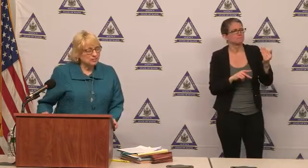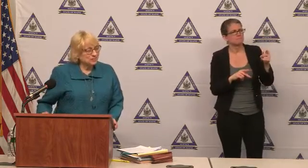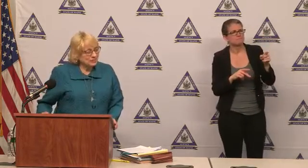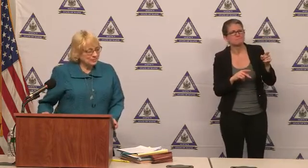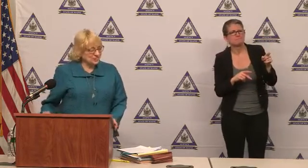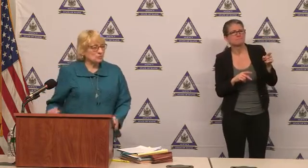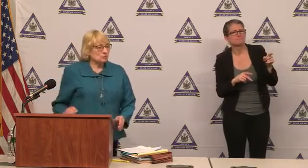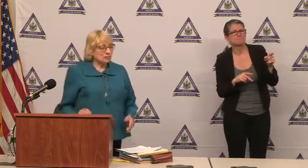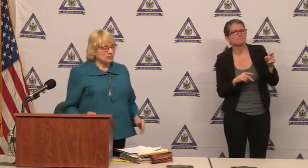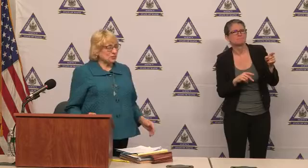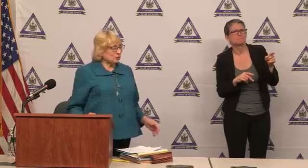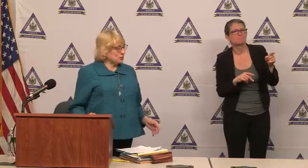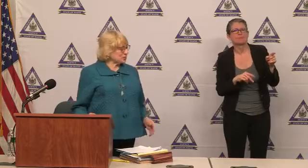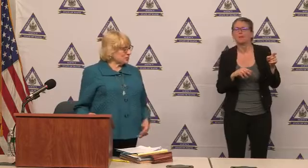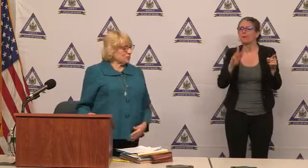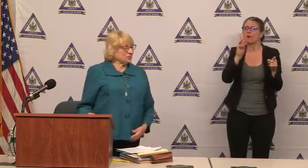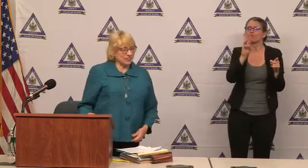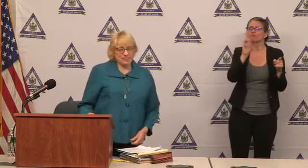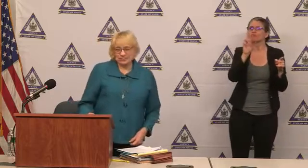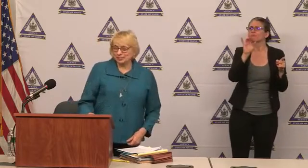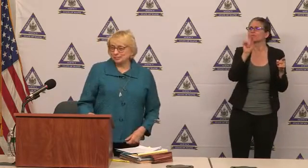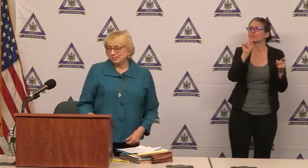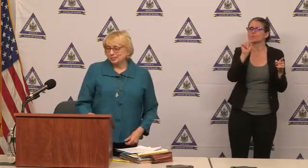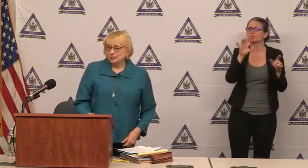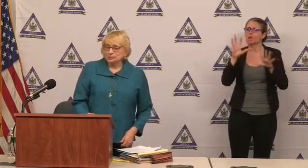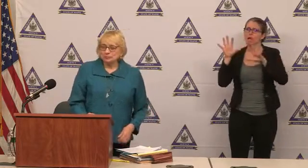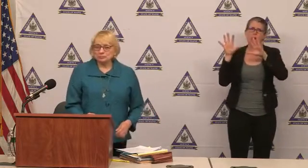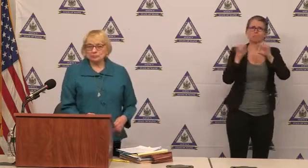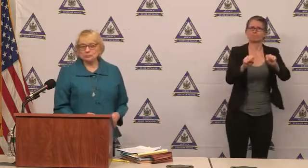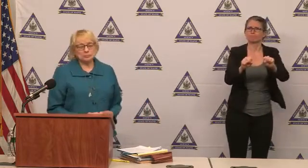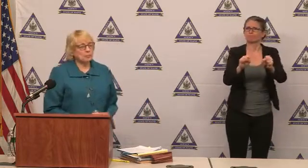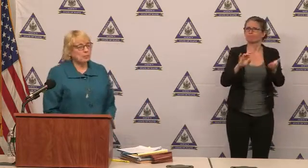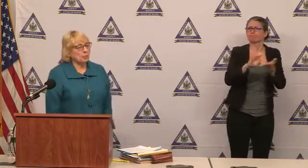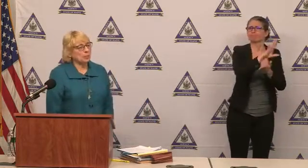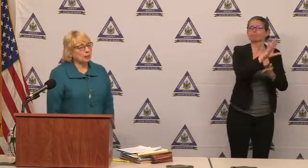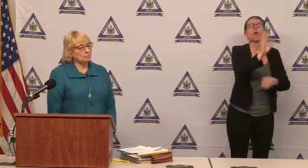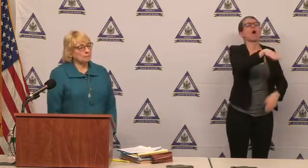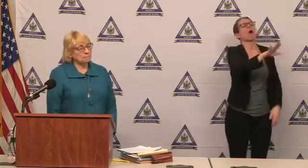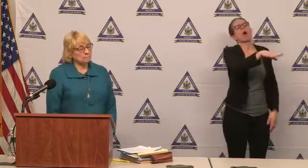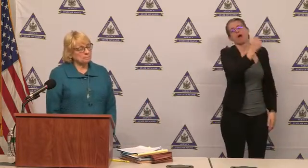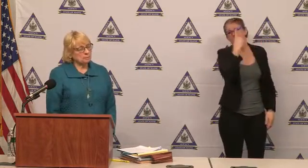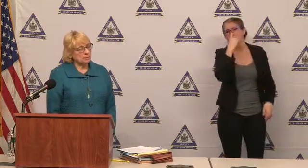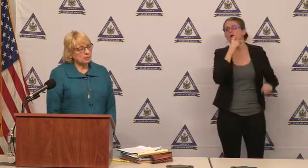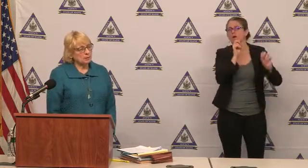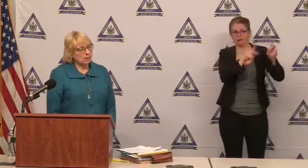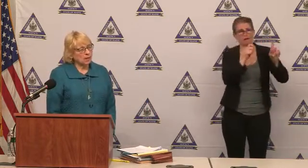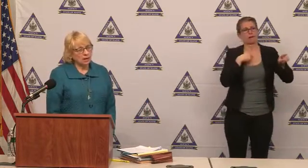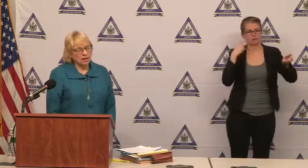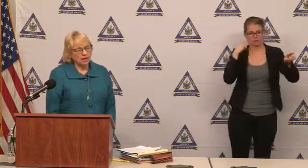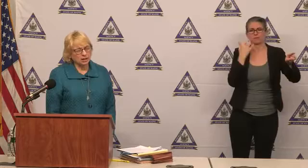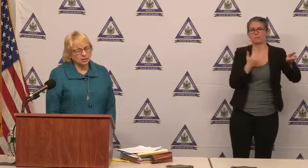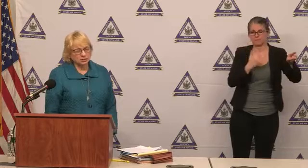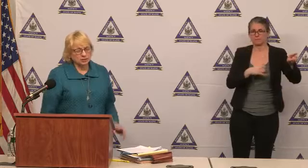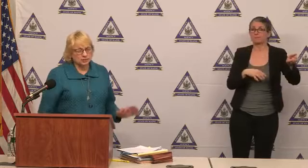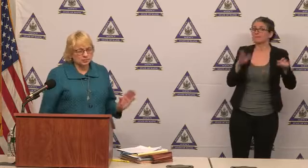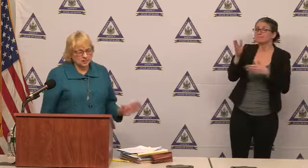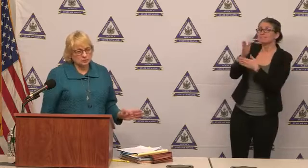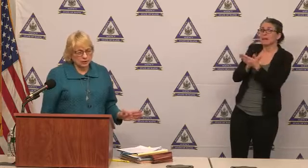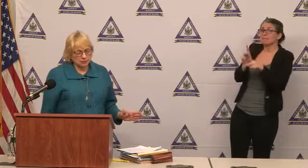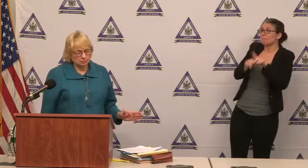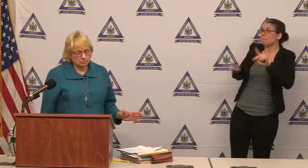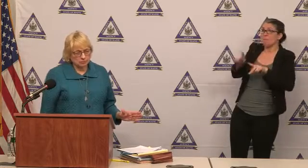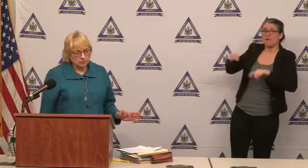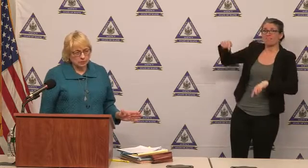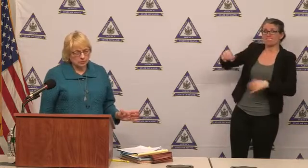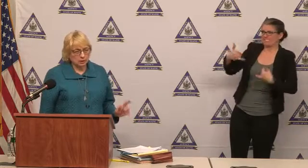writs. Writs and orders. Oh, okay. But they're still being enforced, we're hearing, in some communities. And I wonder if there's something in the state of